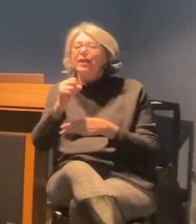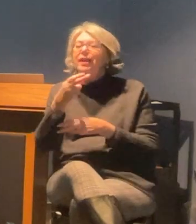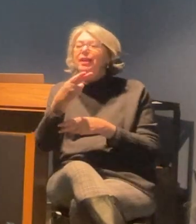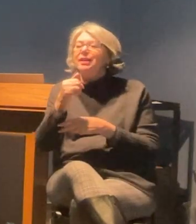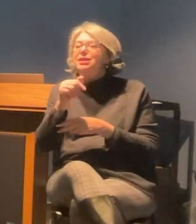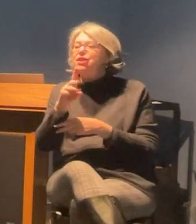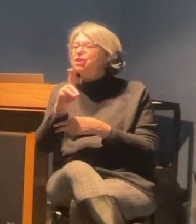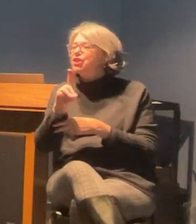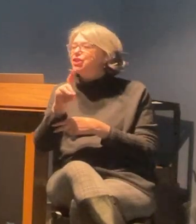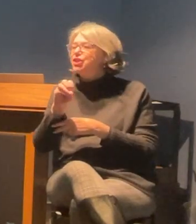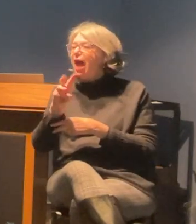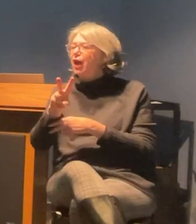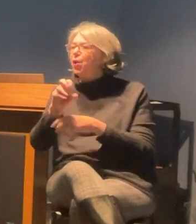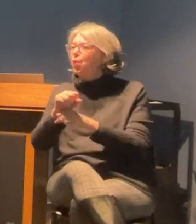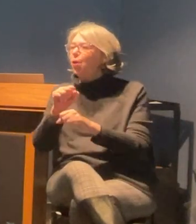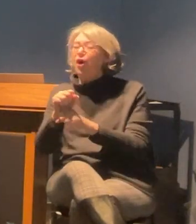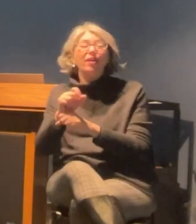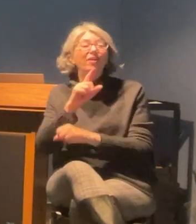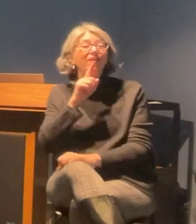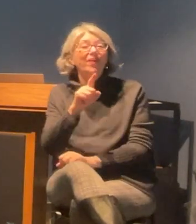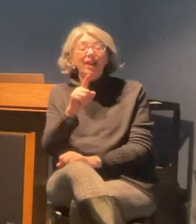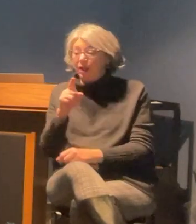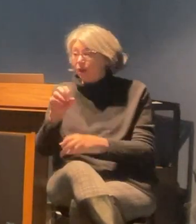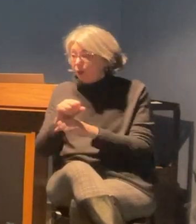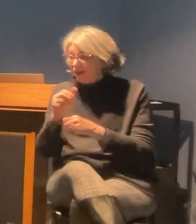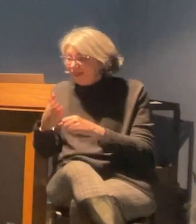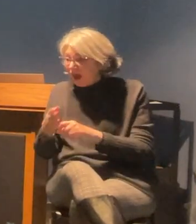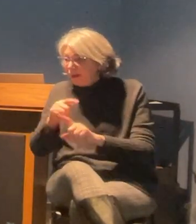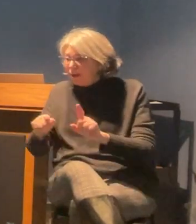work, so work that is there but it's kind